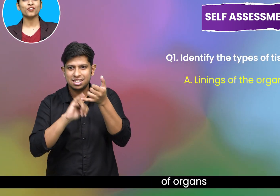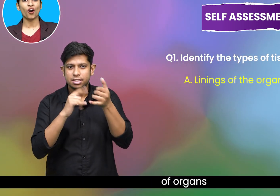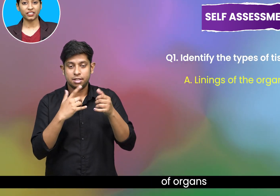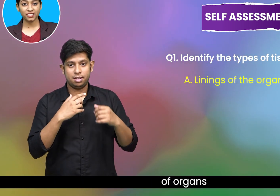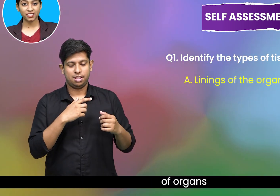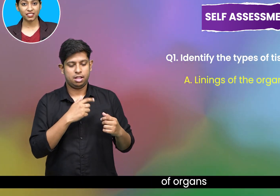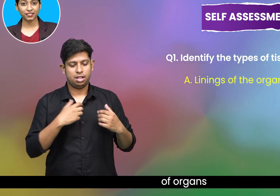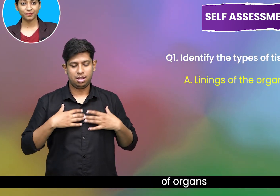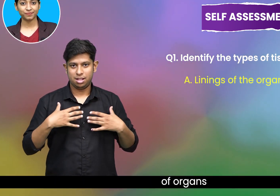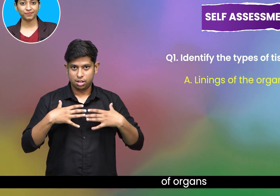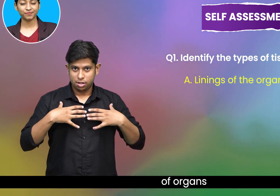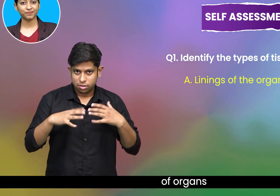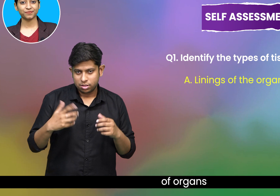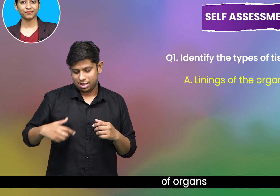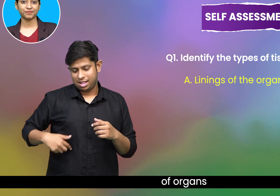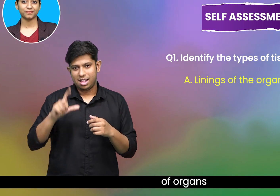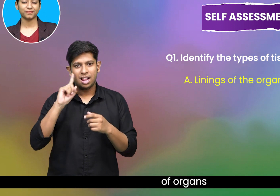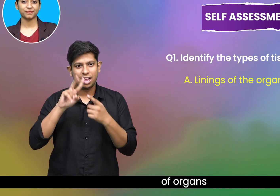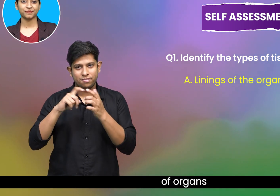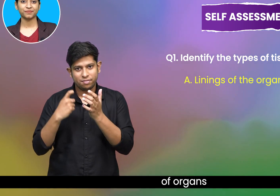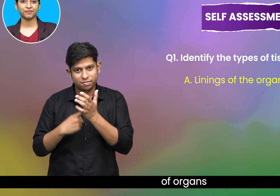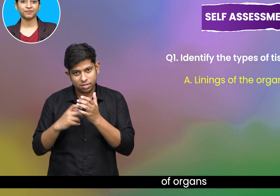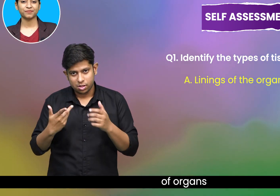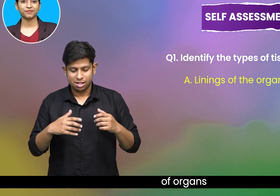Linings of organs,